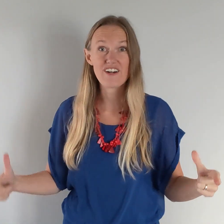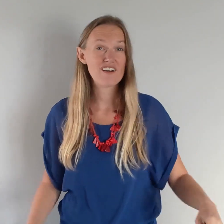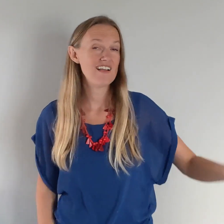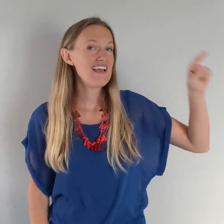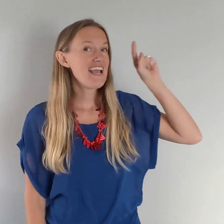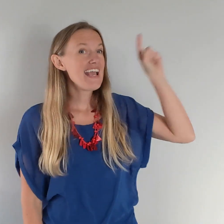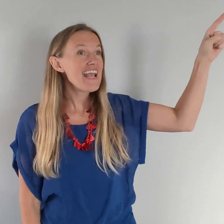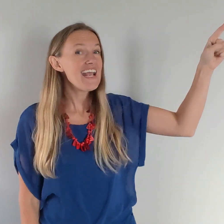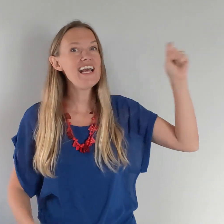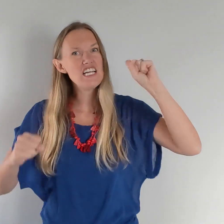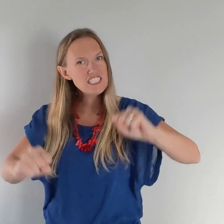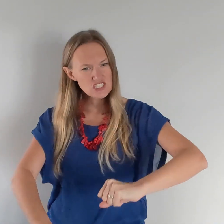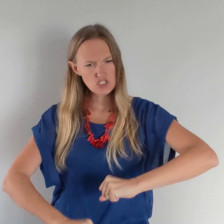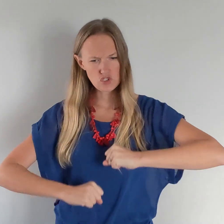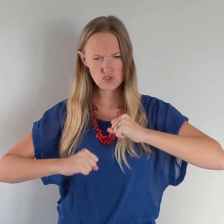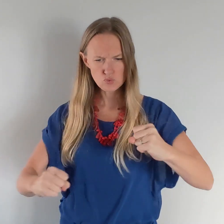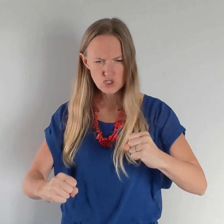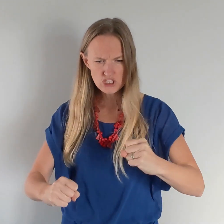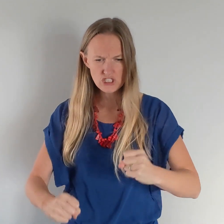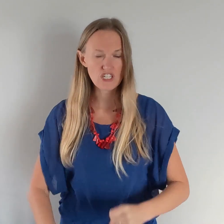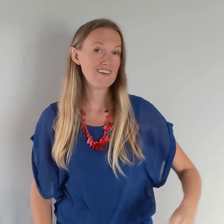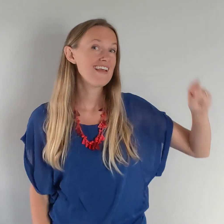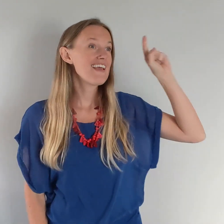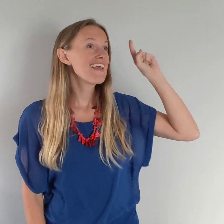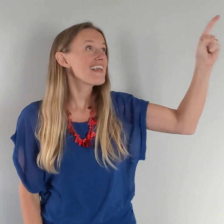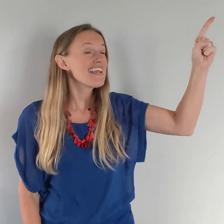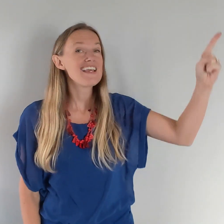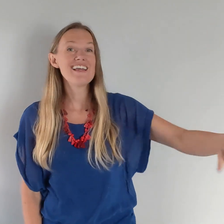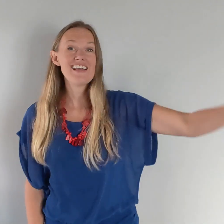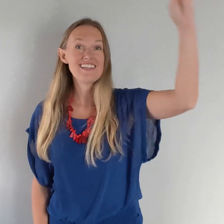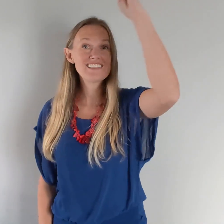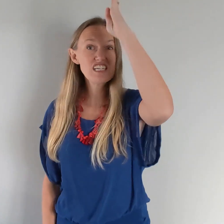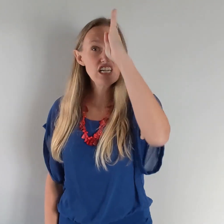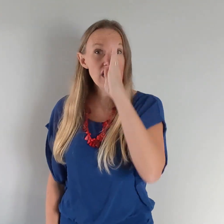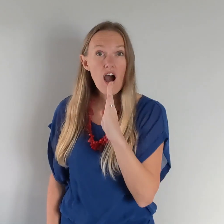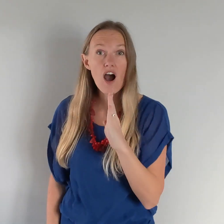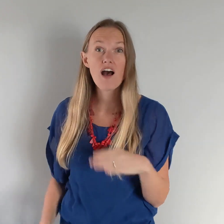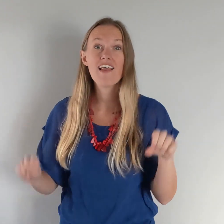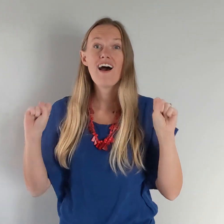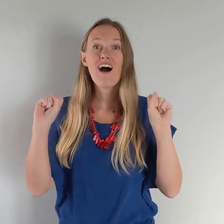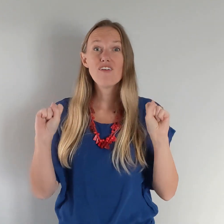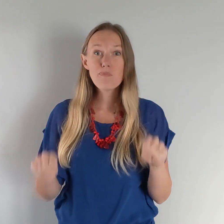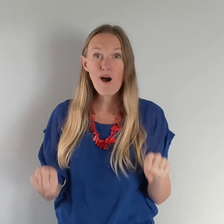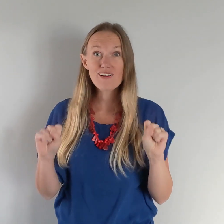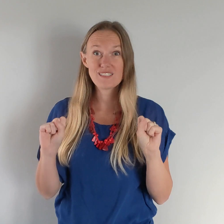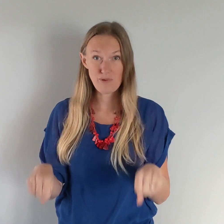greater. He is stronger. He is the God of